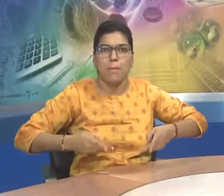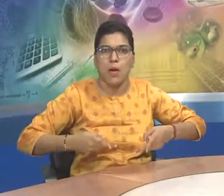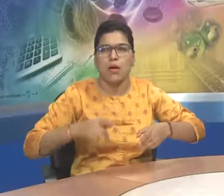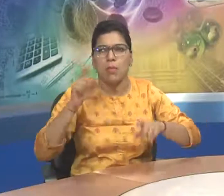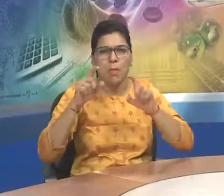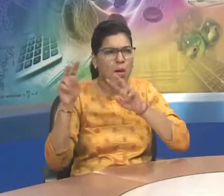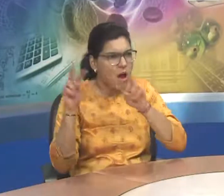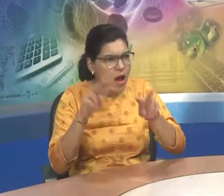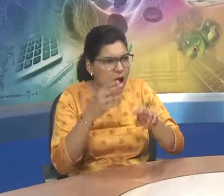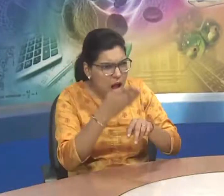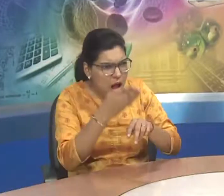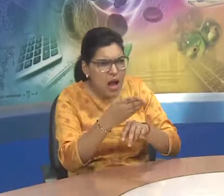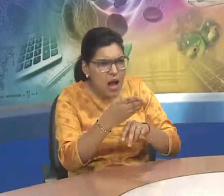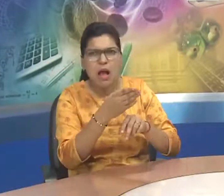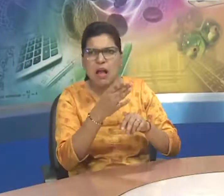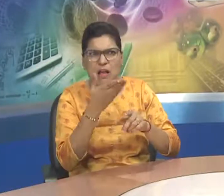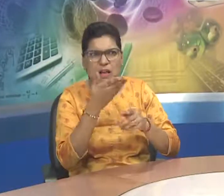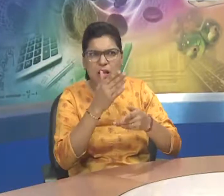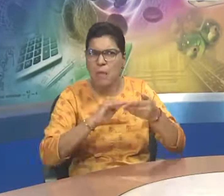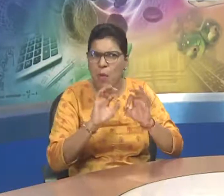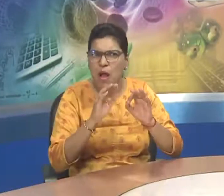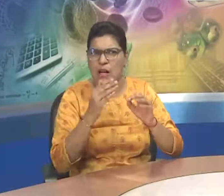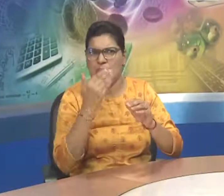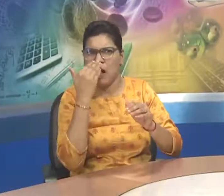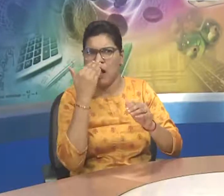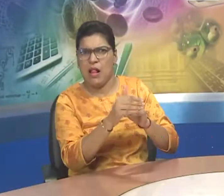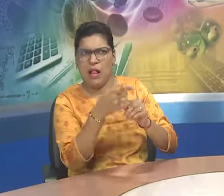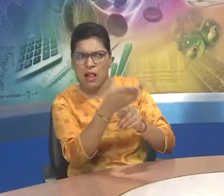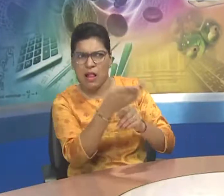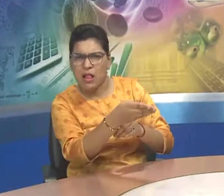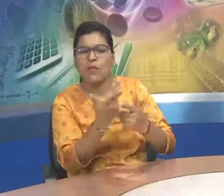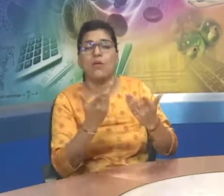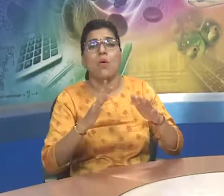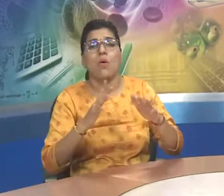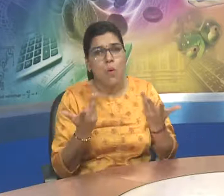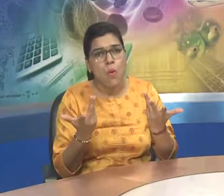Stigmatization means something which is